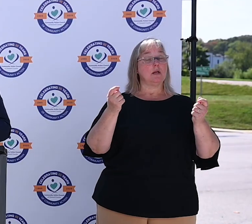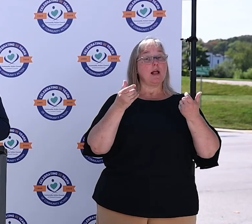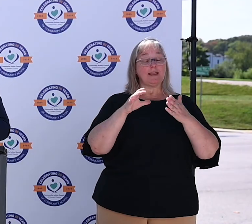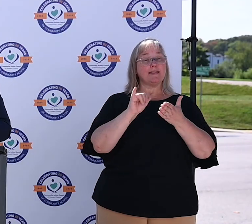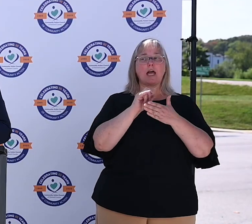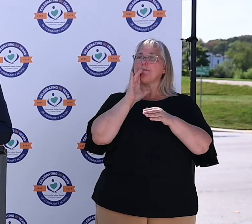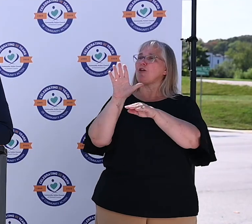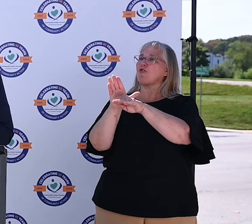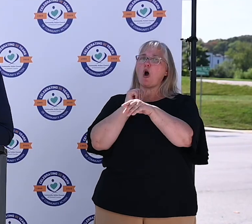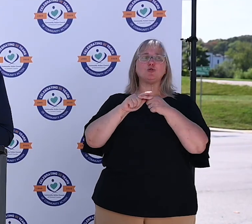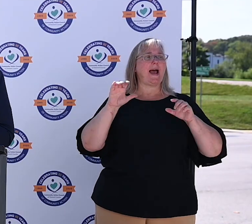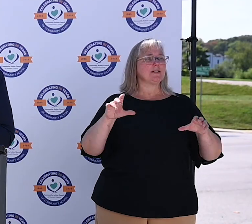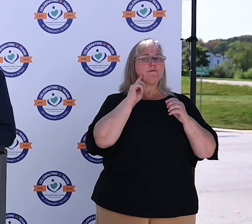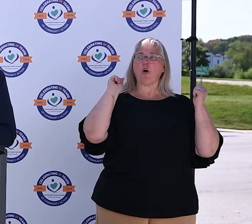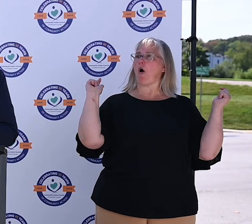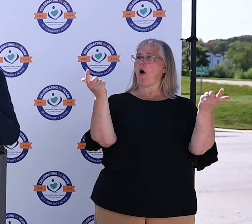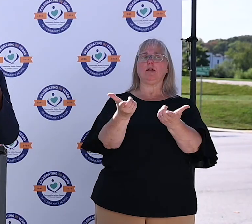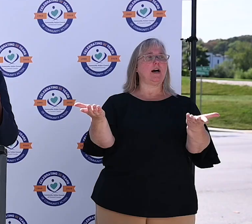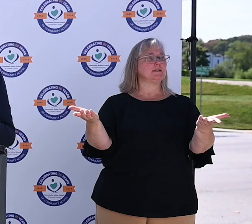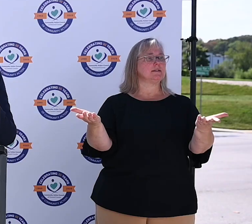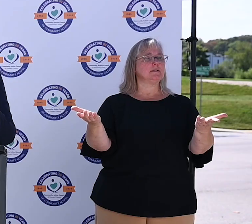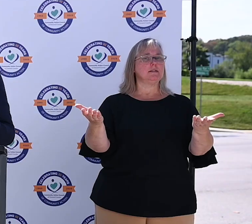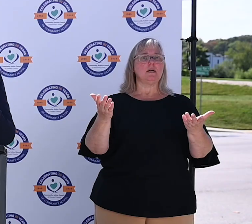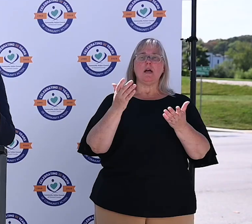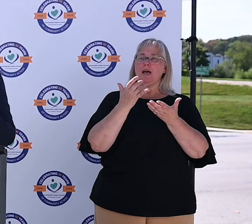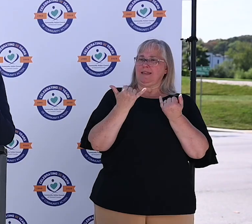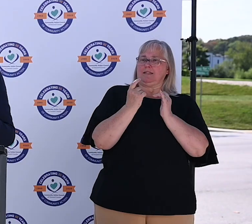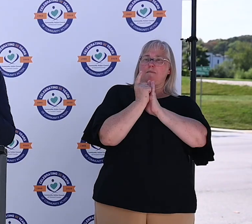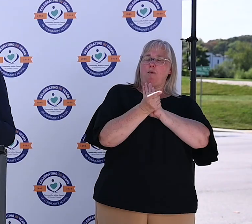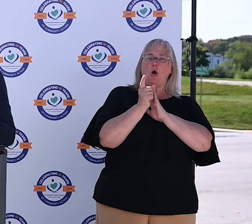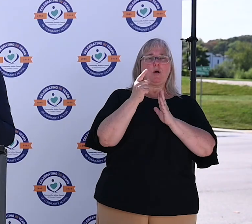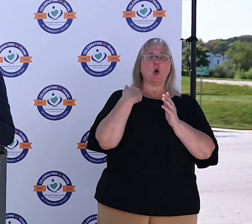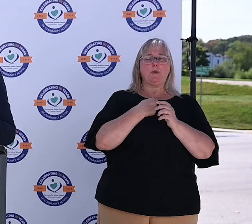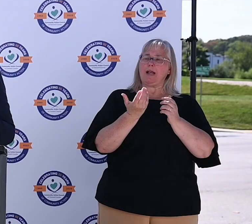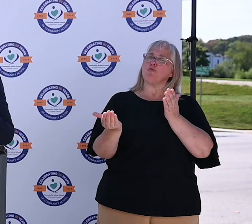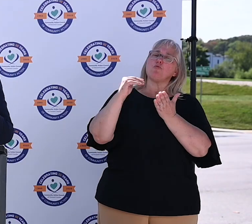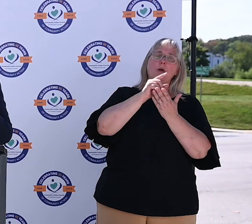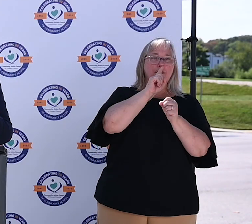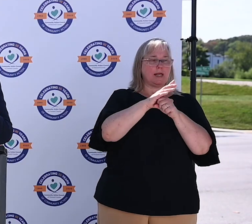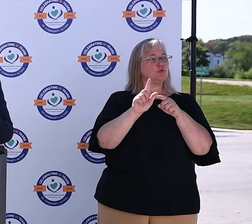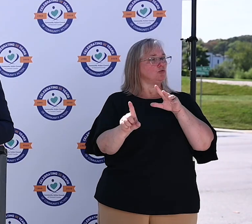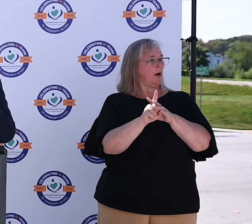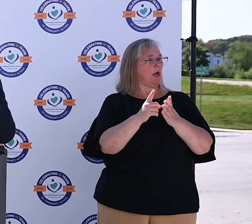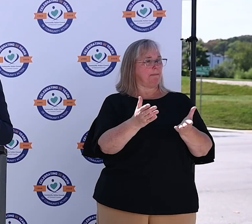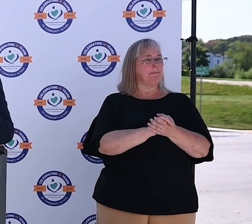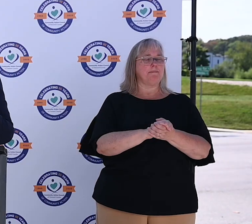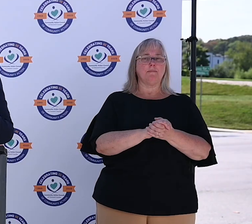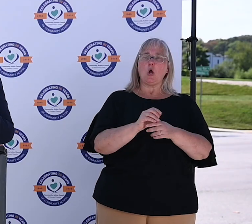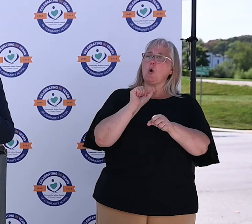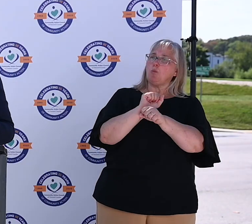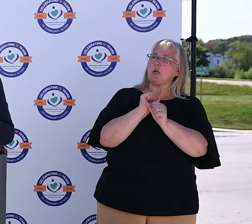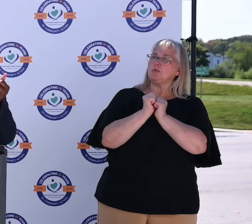a call to action for all of us, a moment where we recommit to showing up,